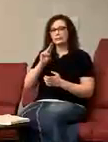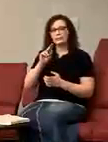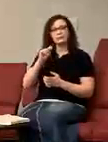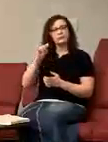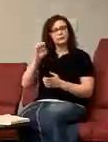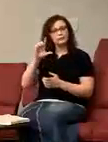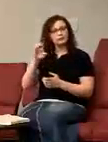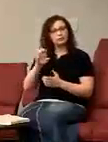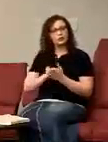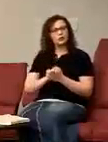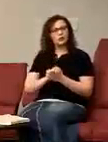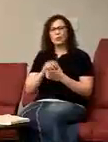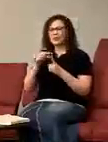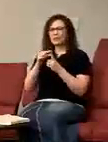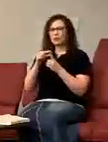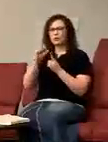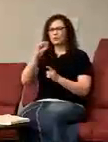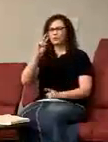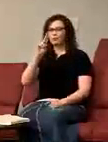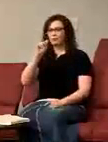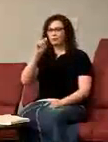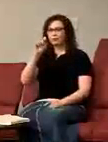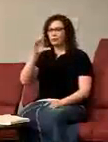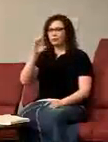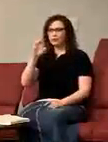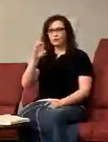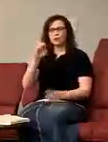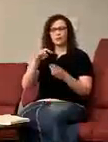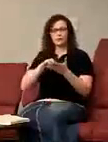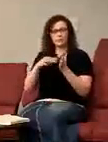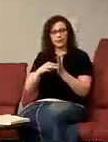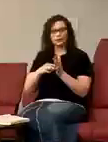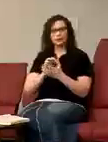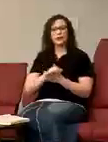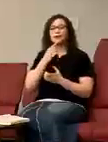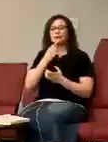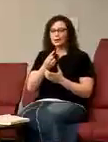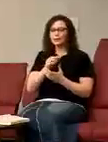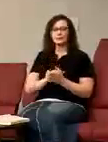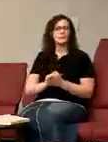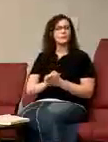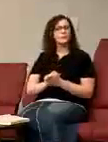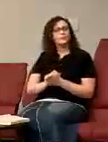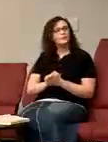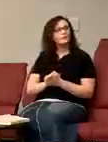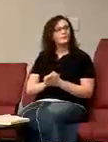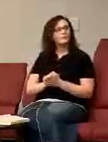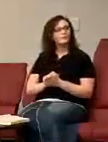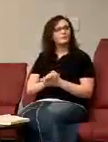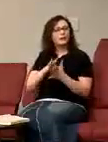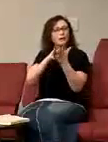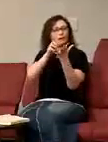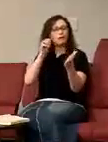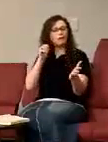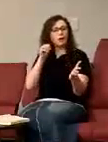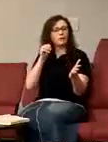So I looked it up. I found a really good definition. It says, in one of the dictionaries, it said, it's when it's a copy of